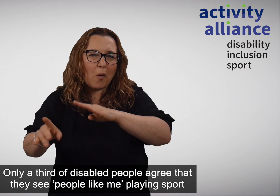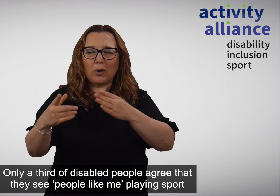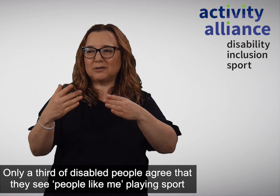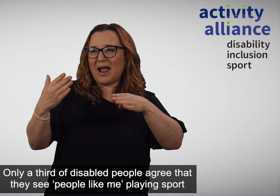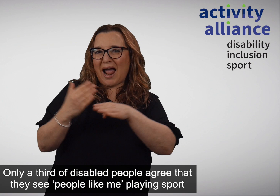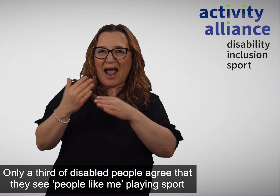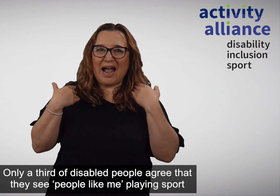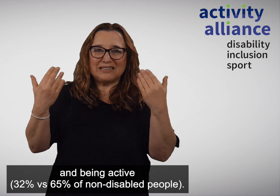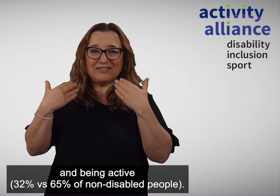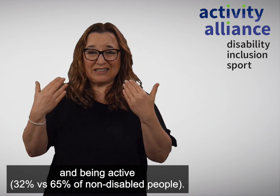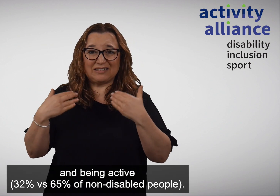and being active.